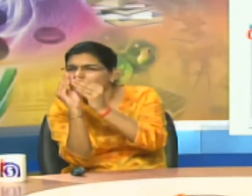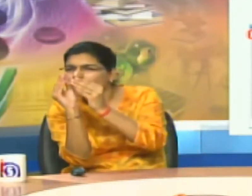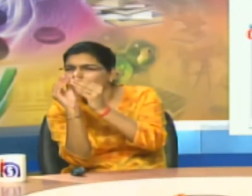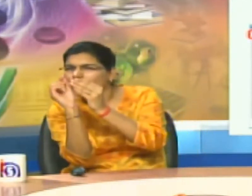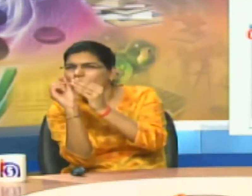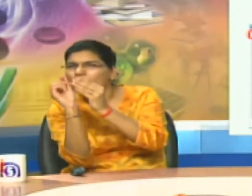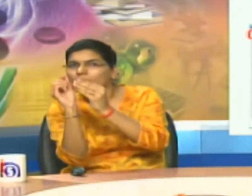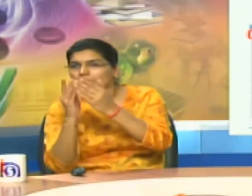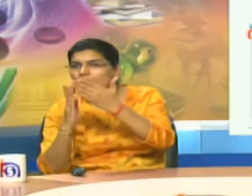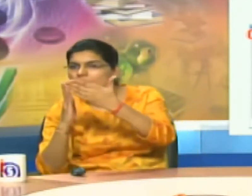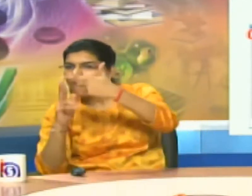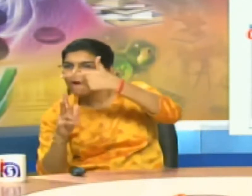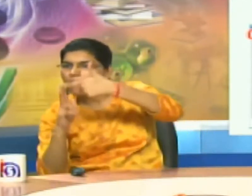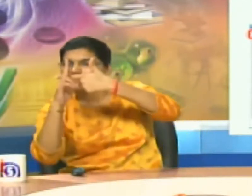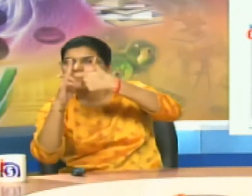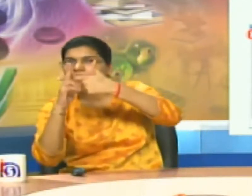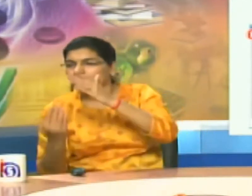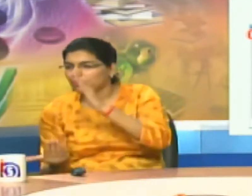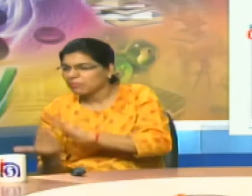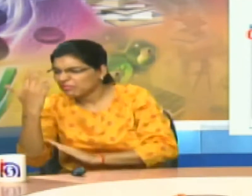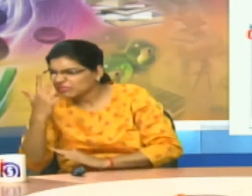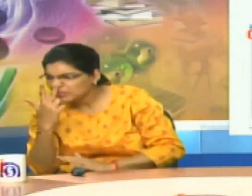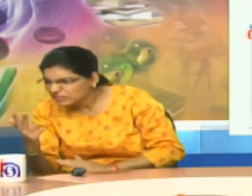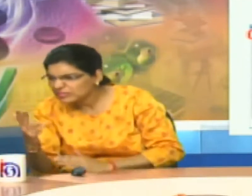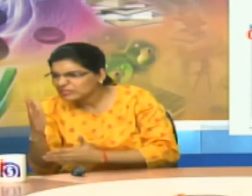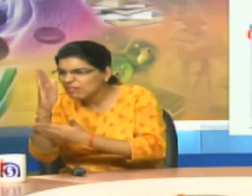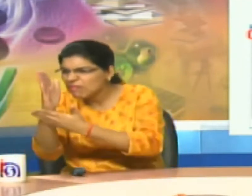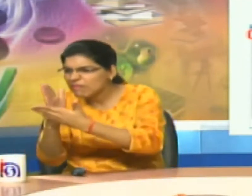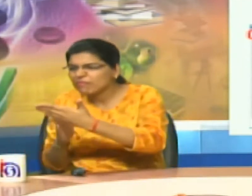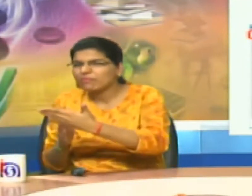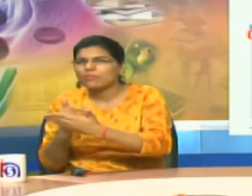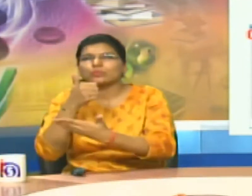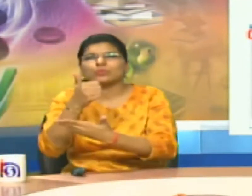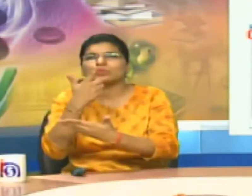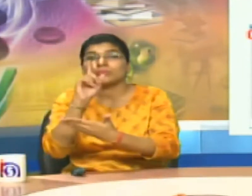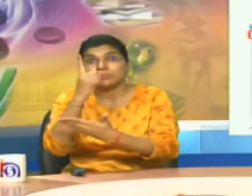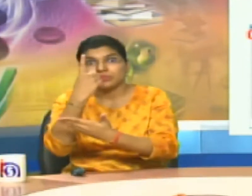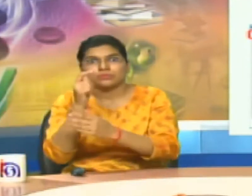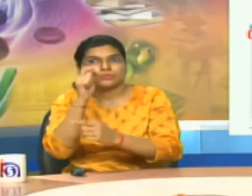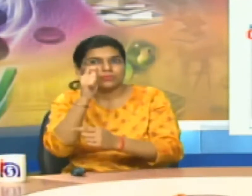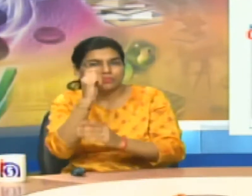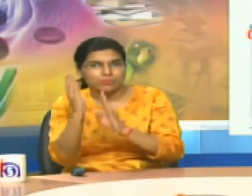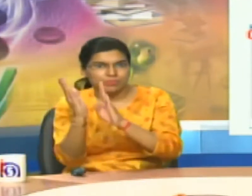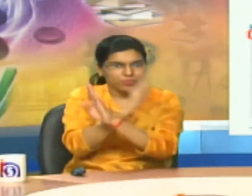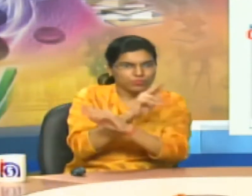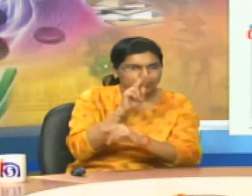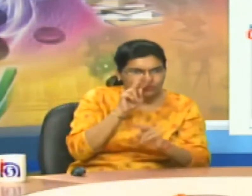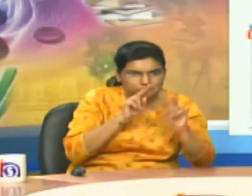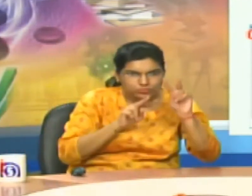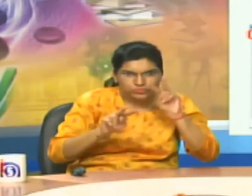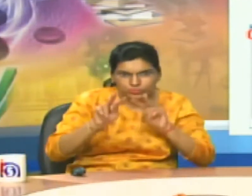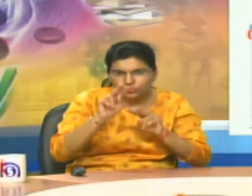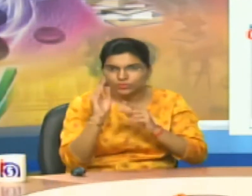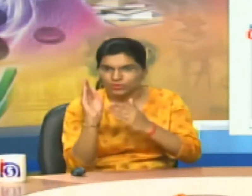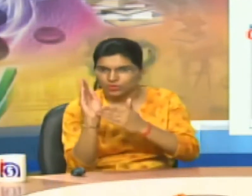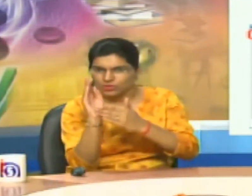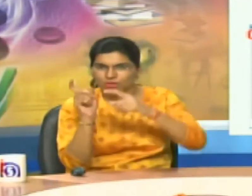making changes. There are some numbers written over there, 0 point something, and so if we do